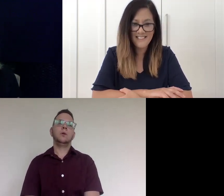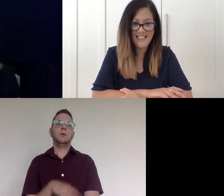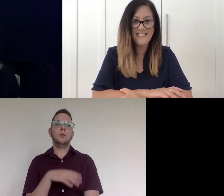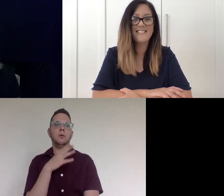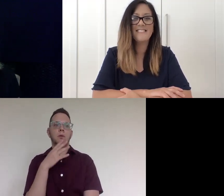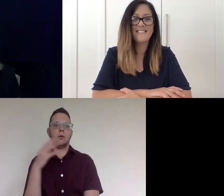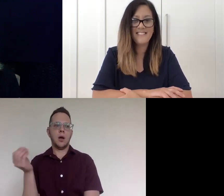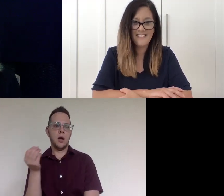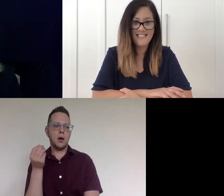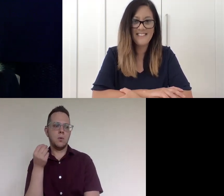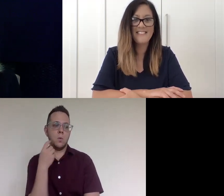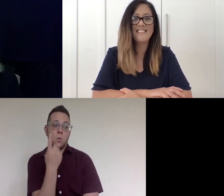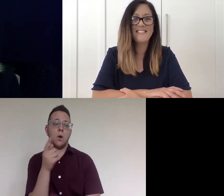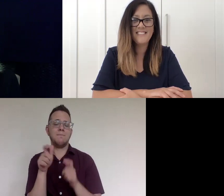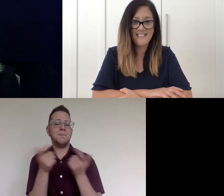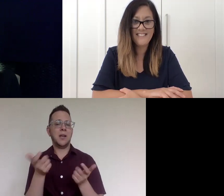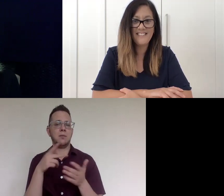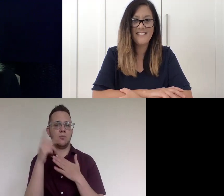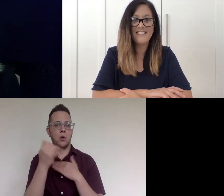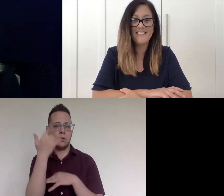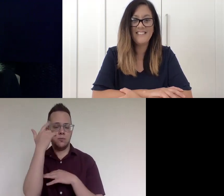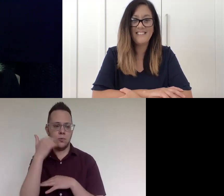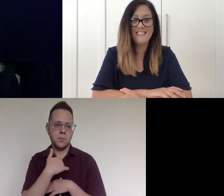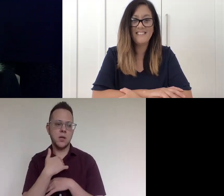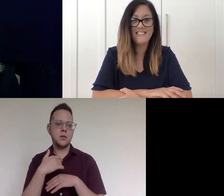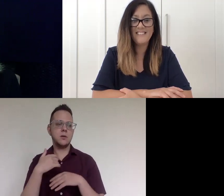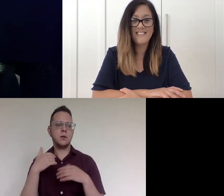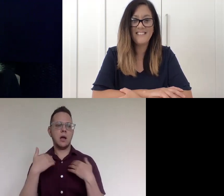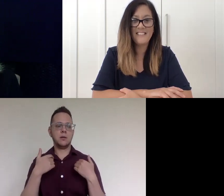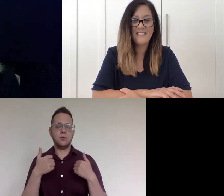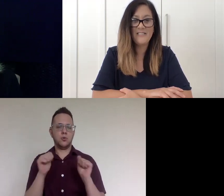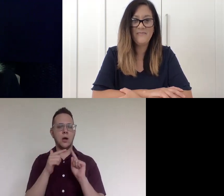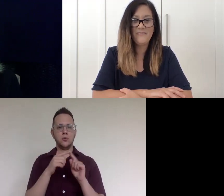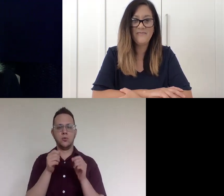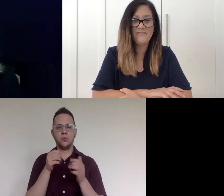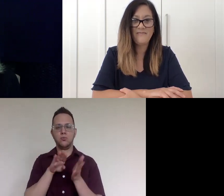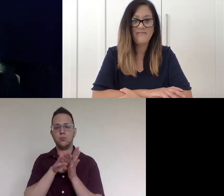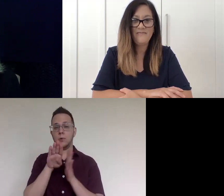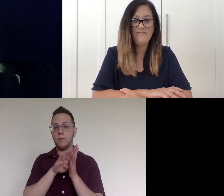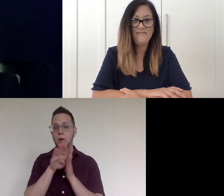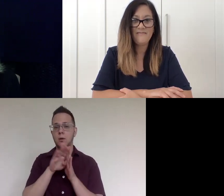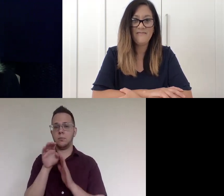that can relate to you. That's very positive. And I'd say one big project of mine